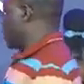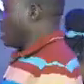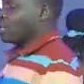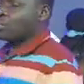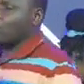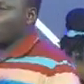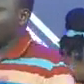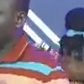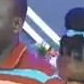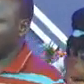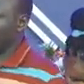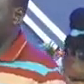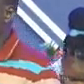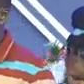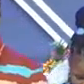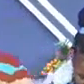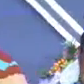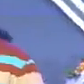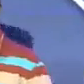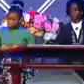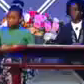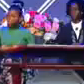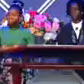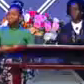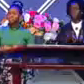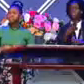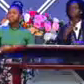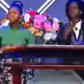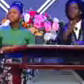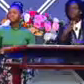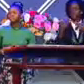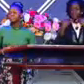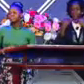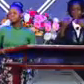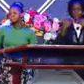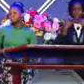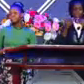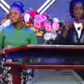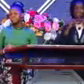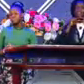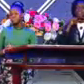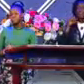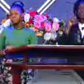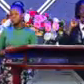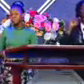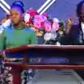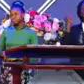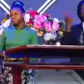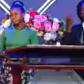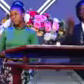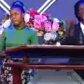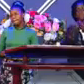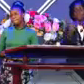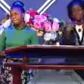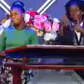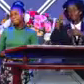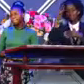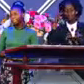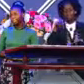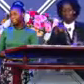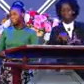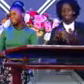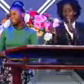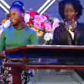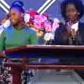Amen. So, njagala kusima team, pastor team. I want to thank the pastor team. Thanks